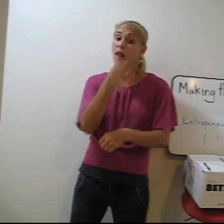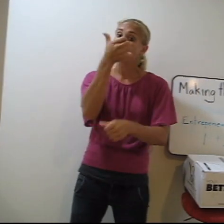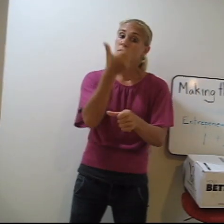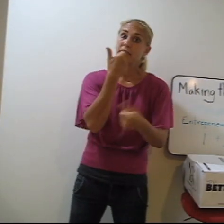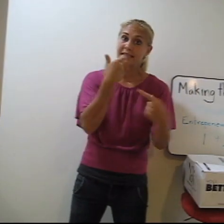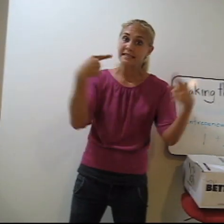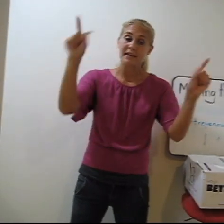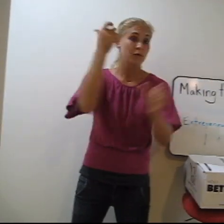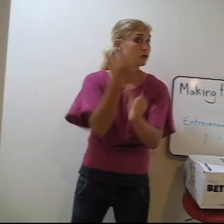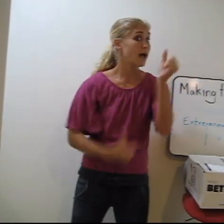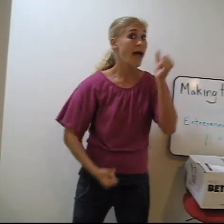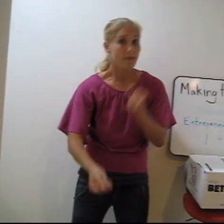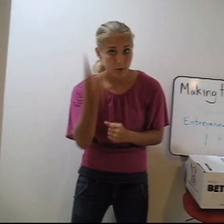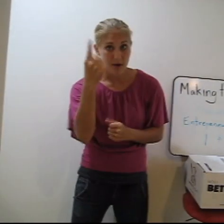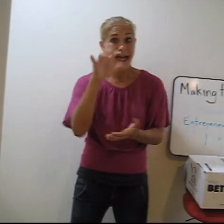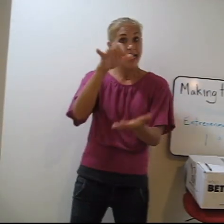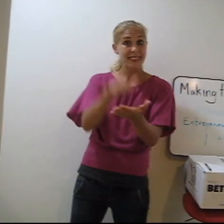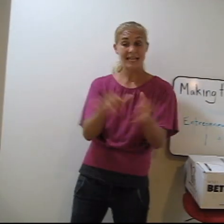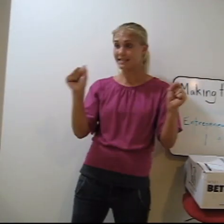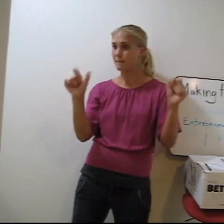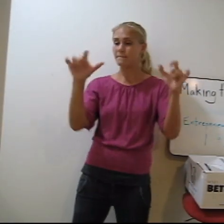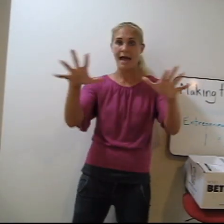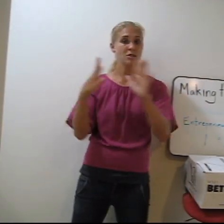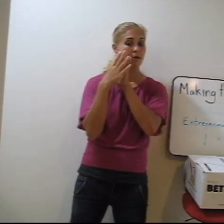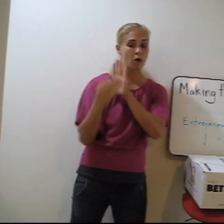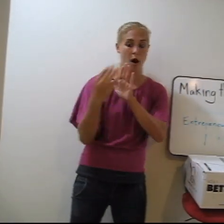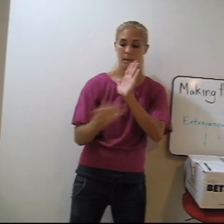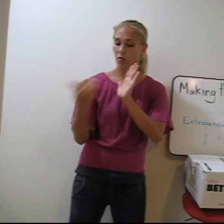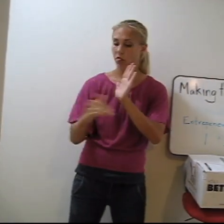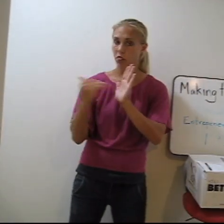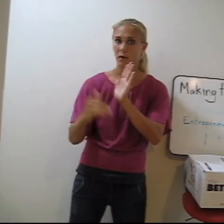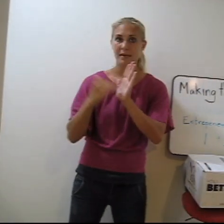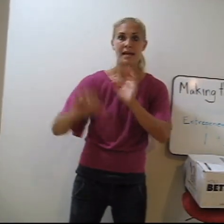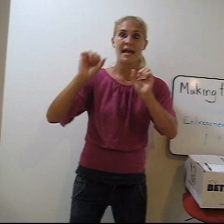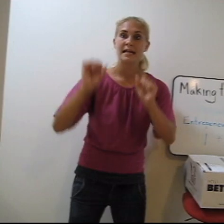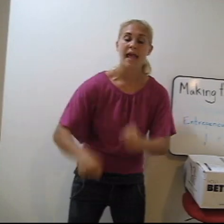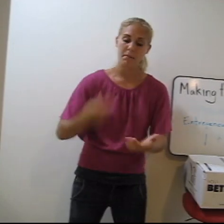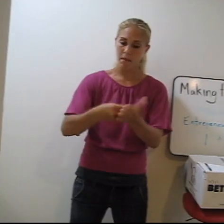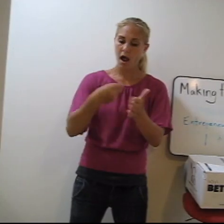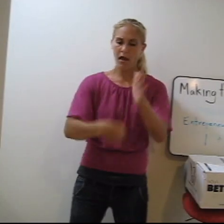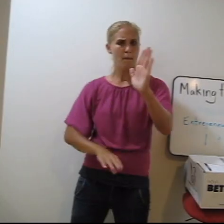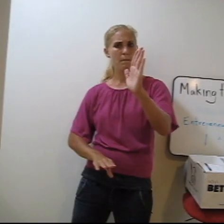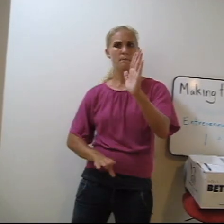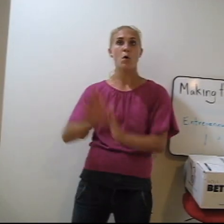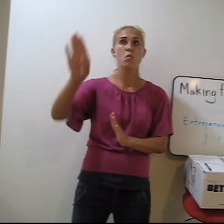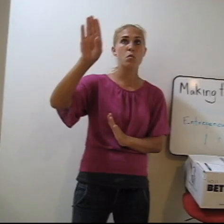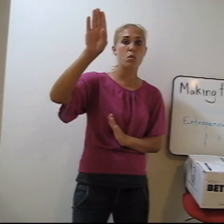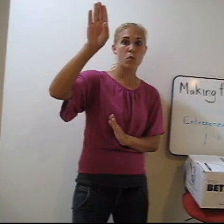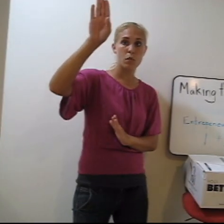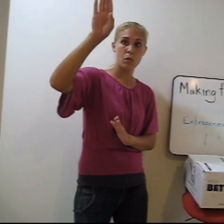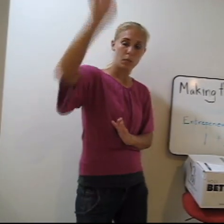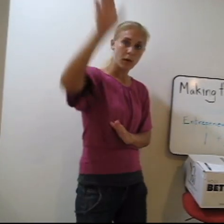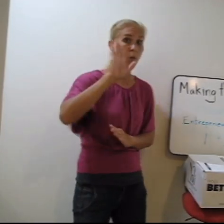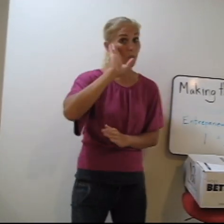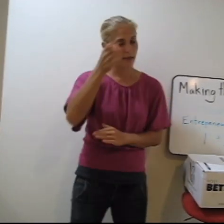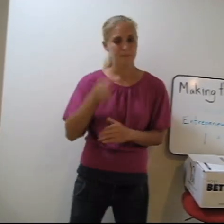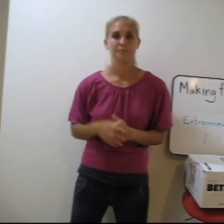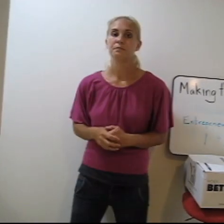And that's when the magic of duplication can kick in and send your financial potential into the stratosphere. And all this